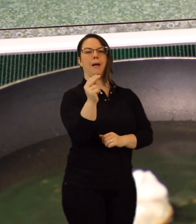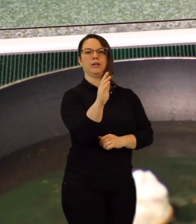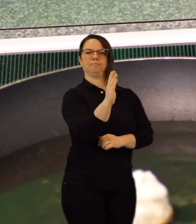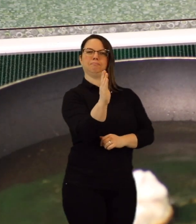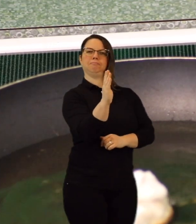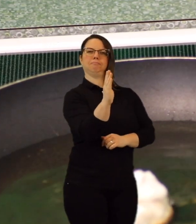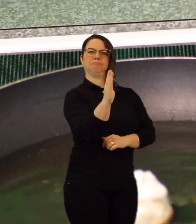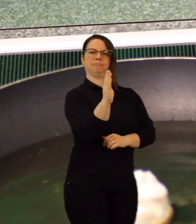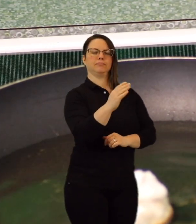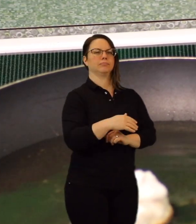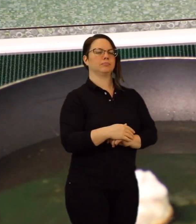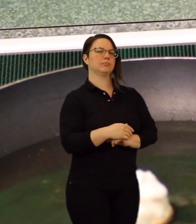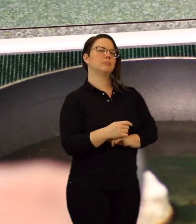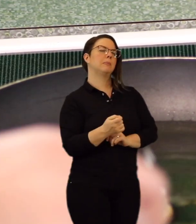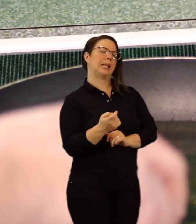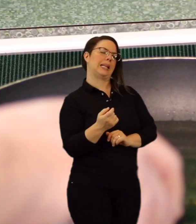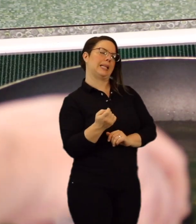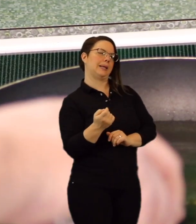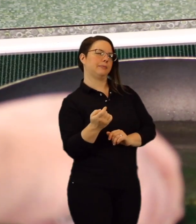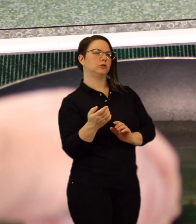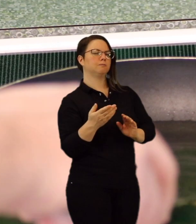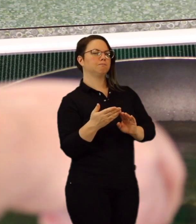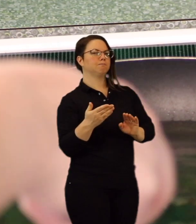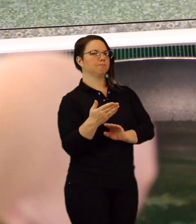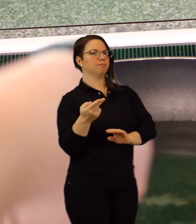a tad too high,